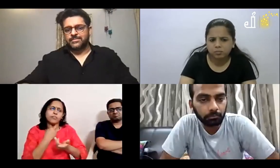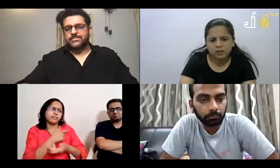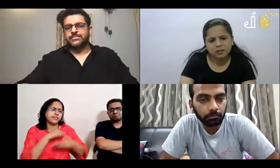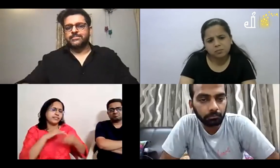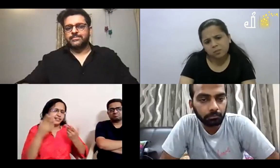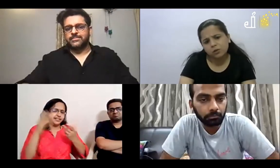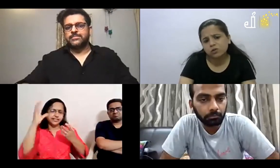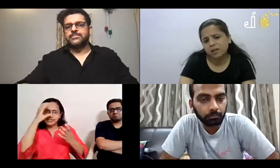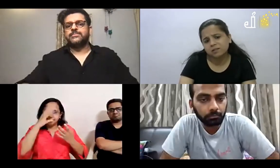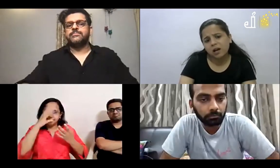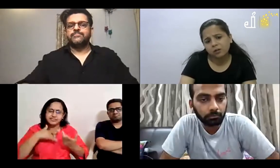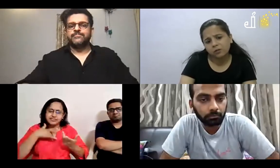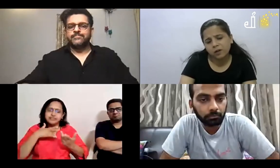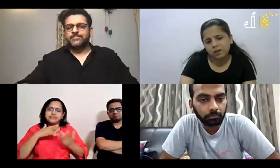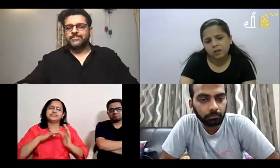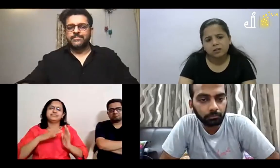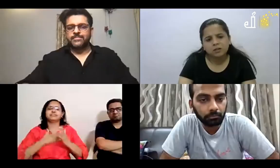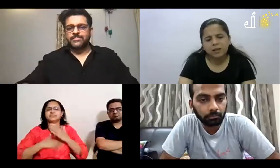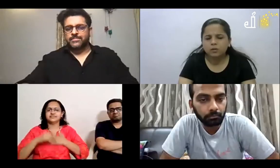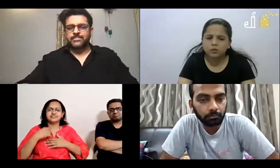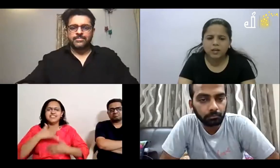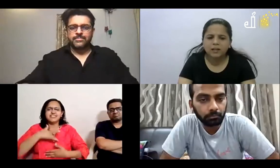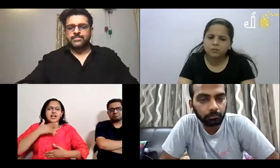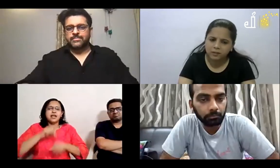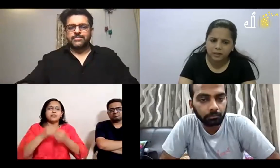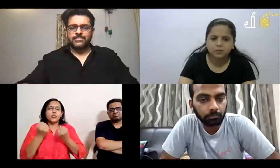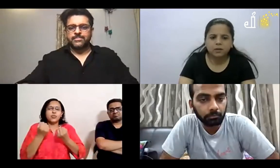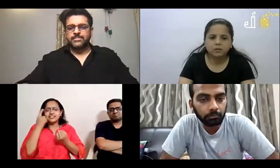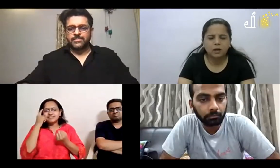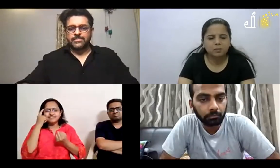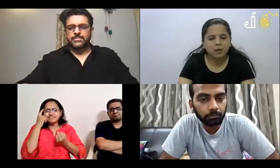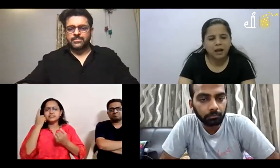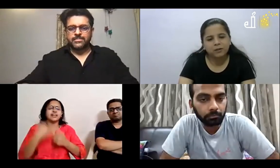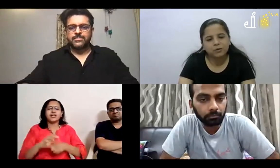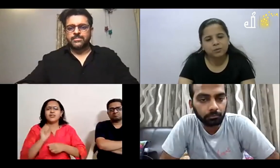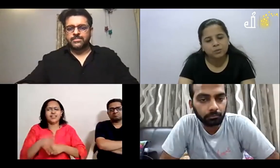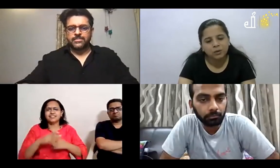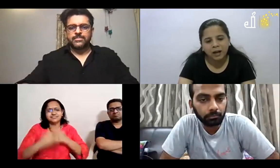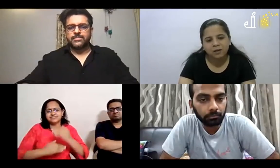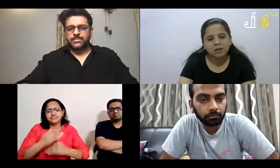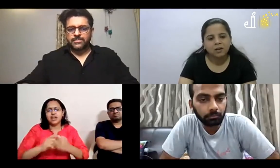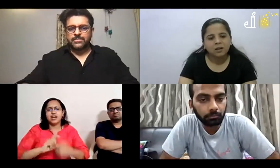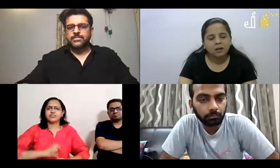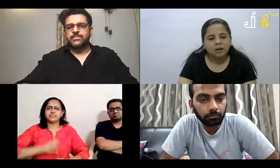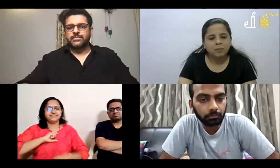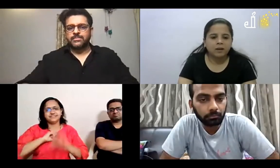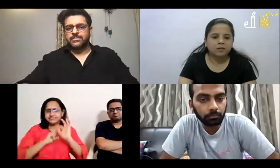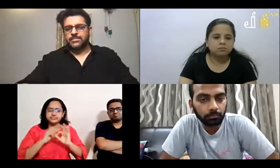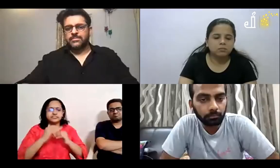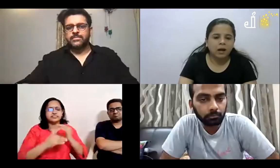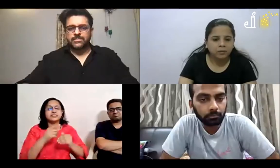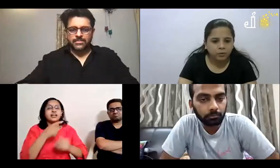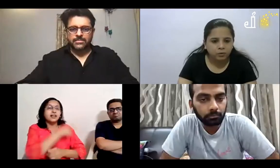thought, they said, maybe your child is hard of hearing. They were like, no, child sleeps. So I do have